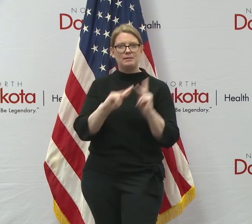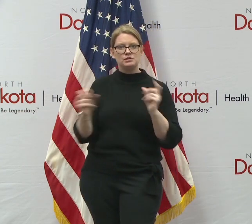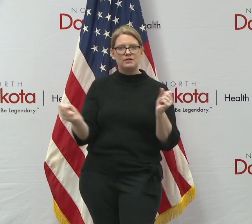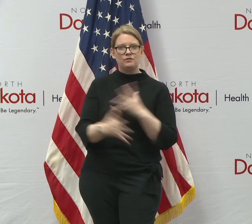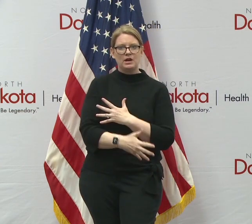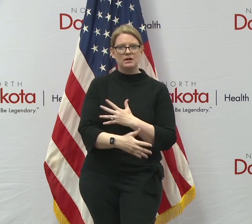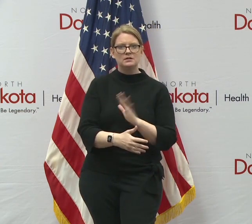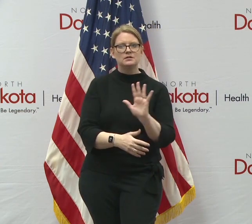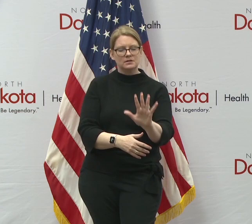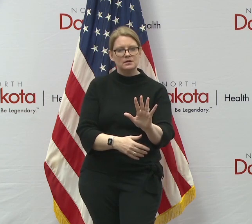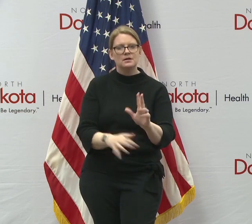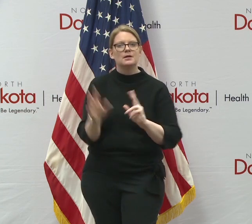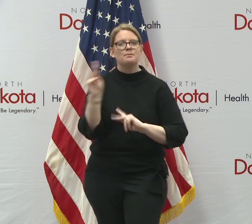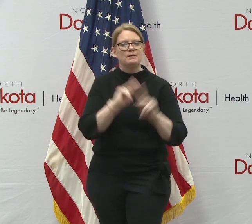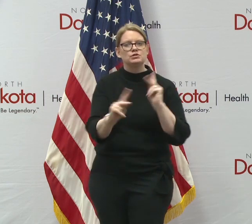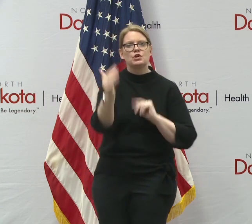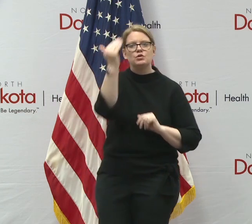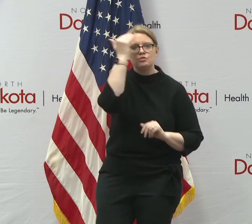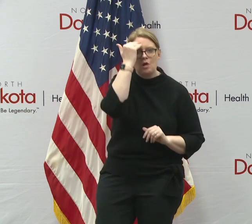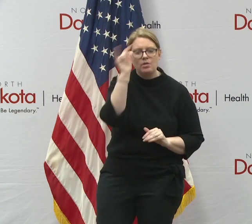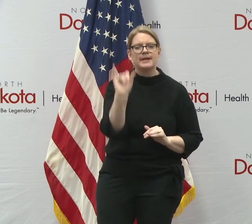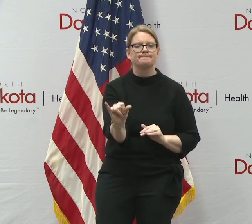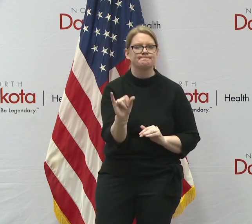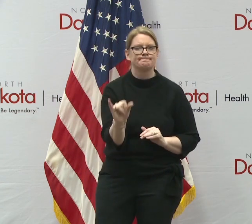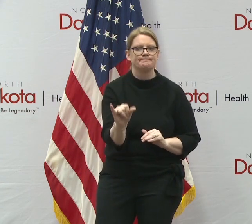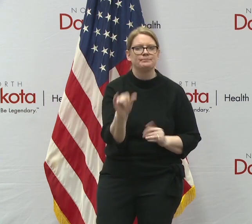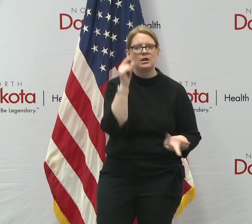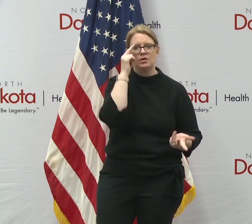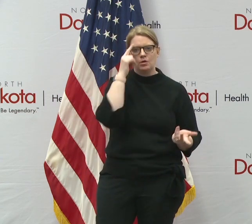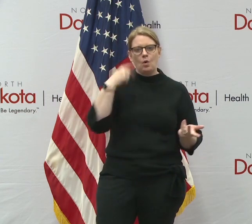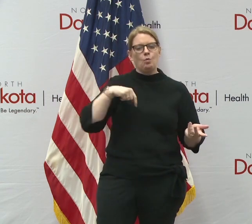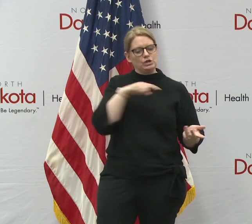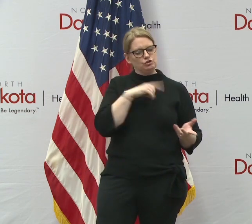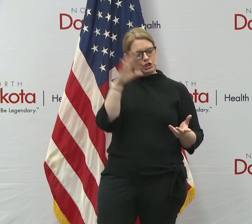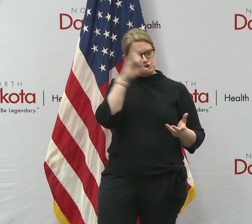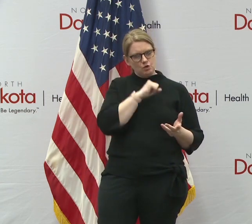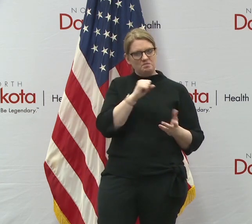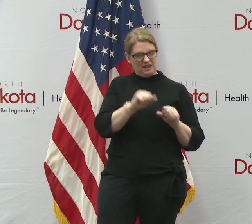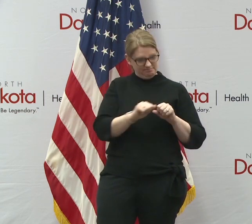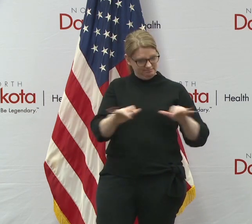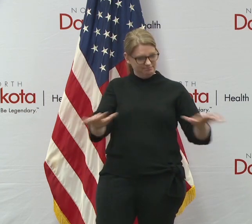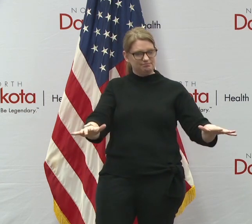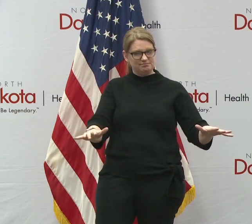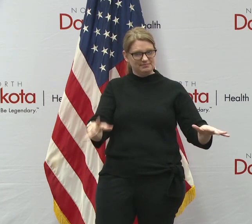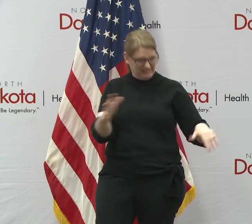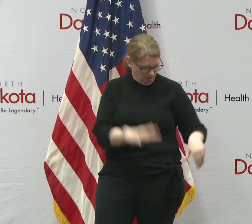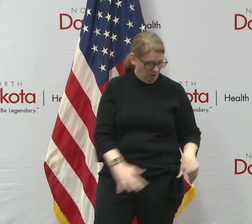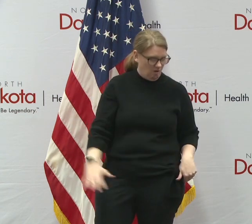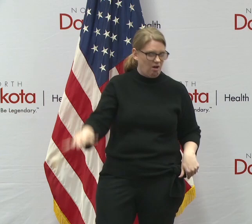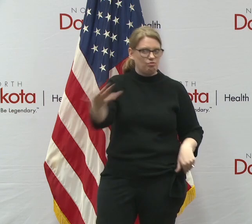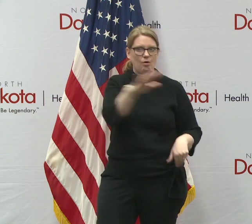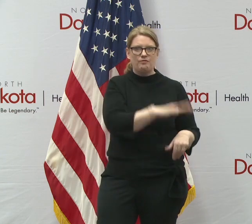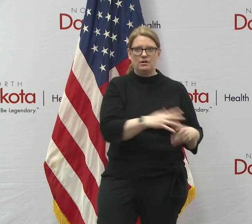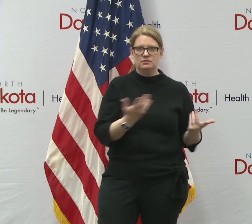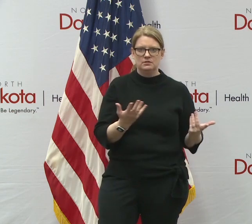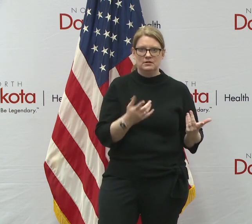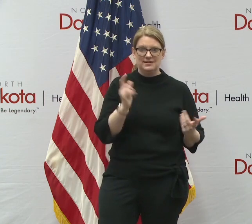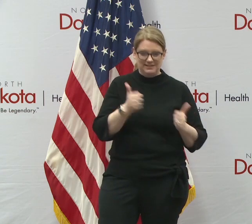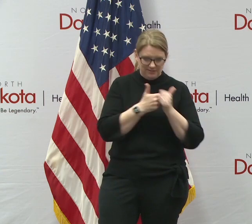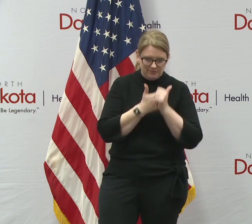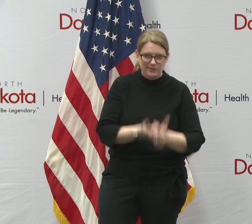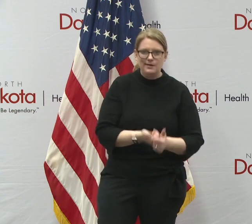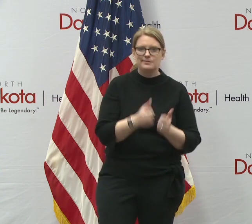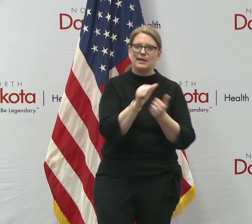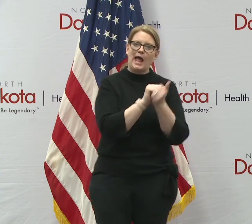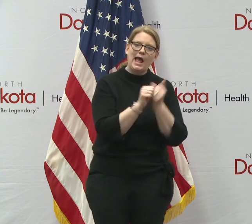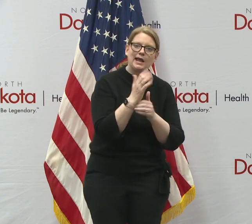be realistic and understand that we should assume it's everywhere, and then people should act accordingly in terms of all of the hygiene rules,